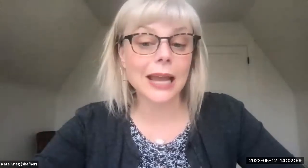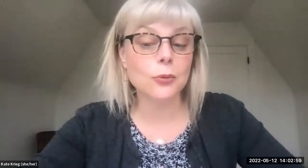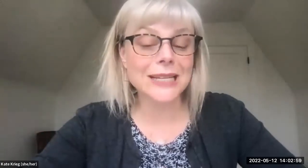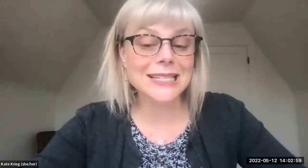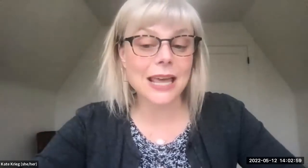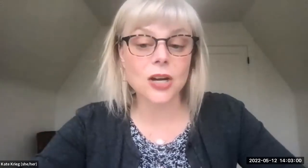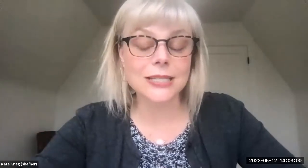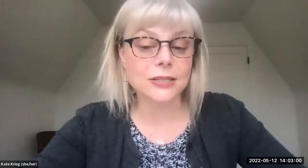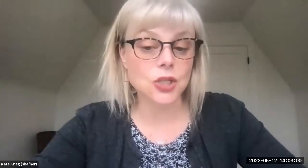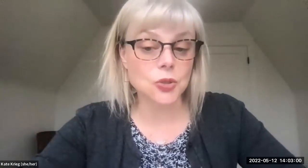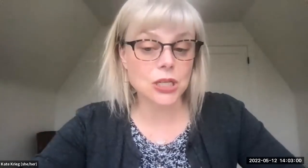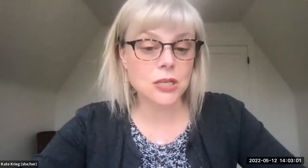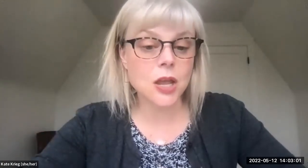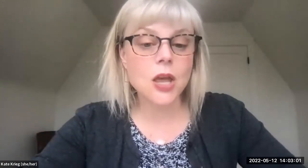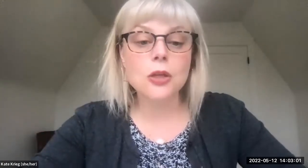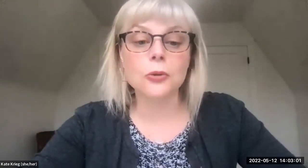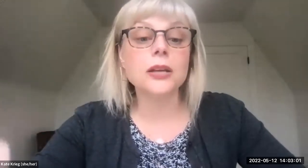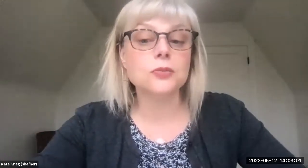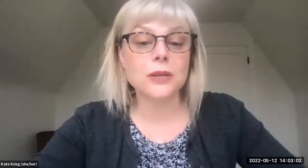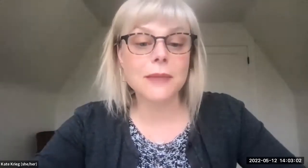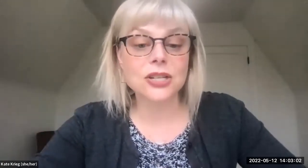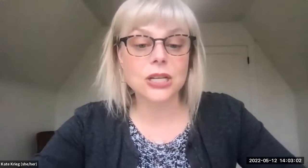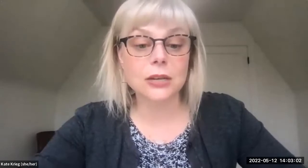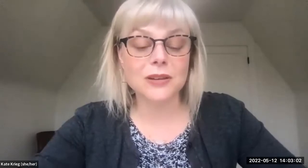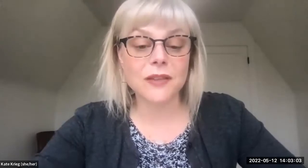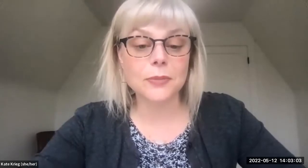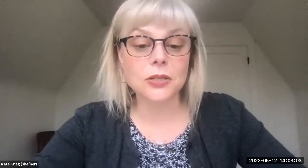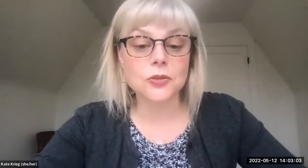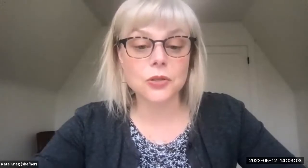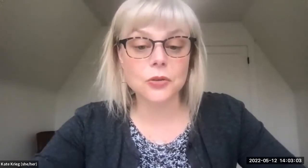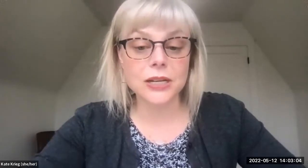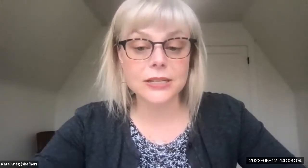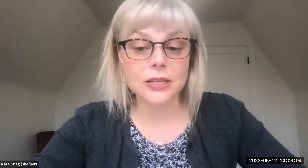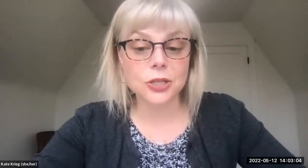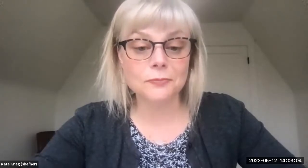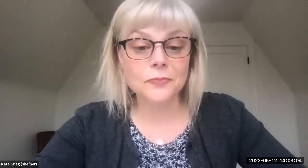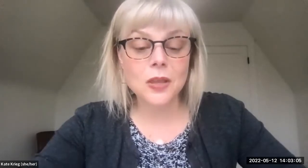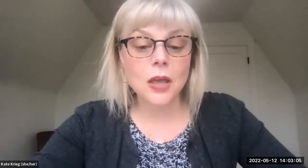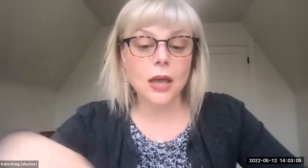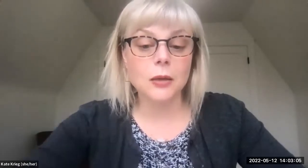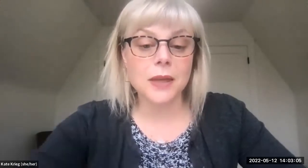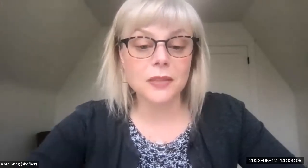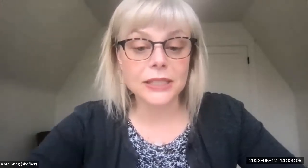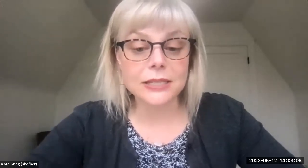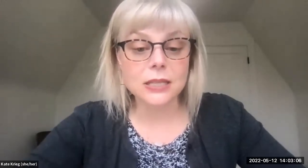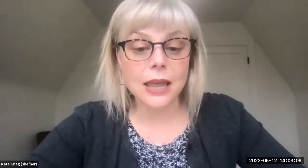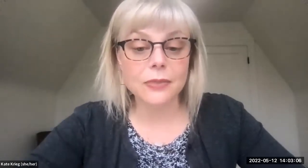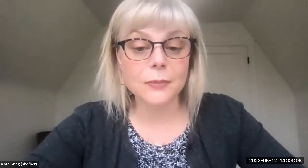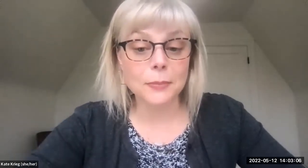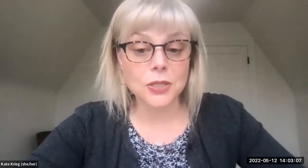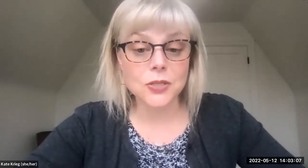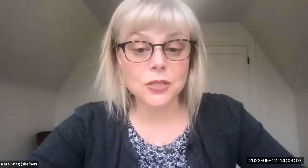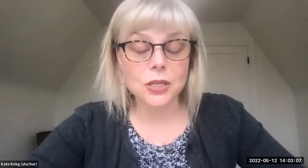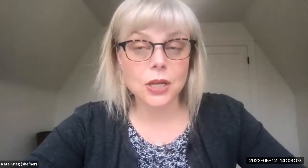dismantle inequities at our institution through us reimagining and revamping new student orientation? And the leads and